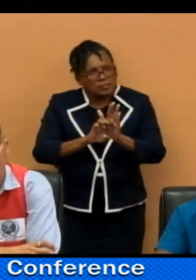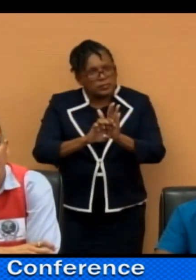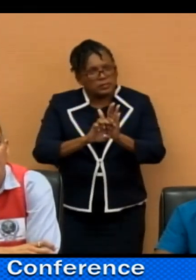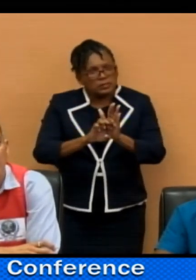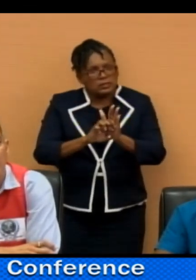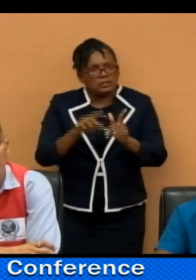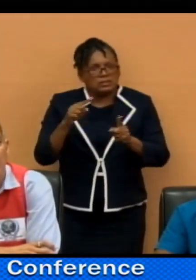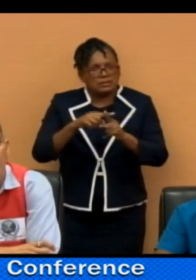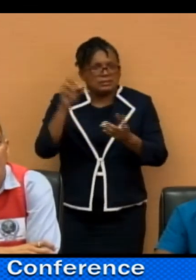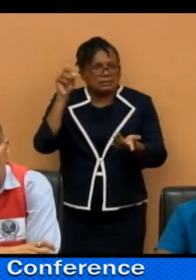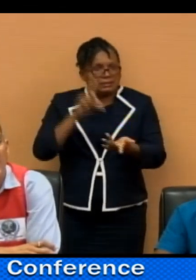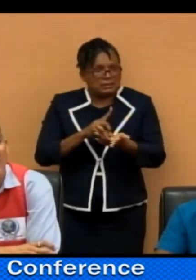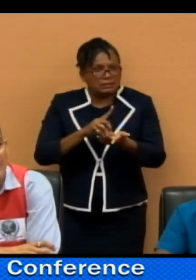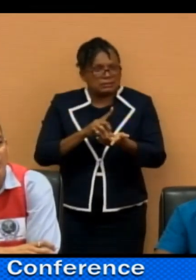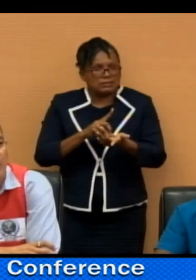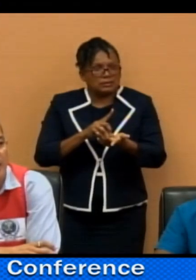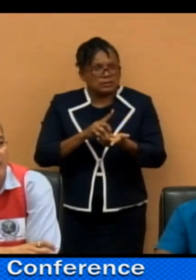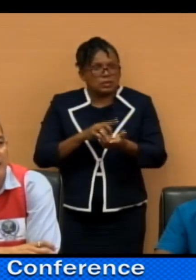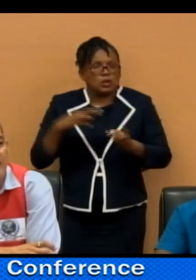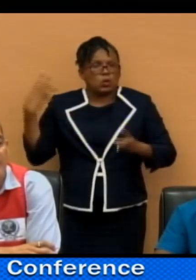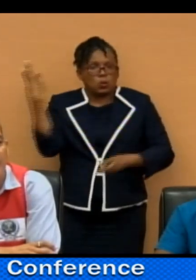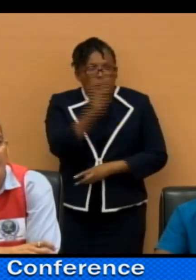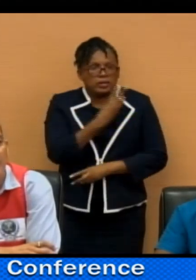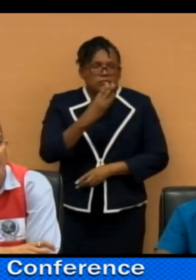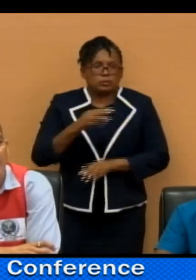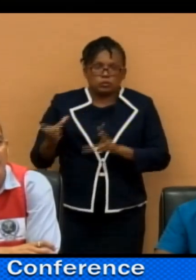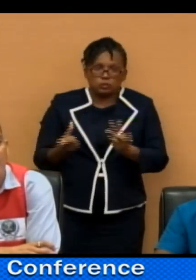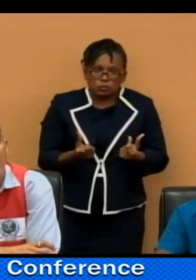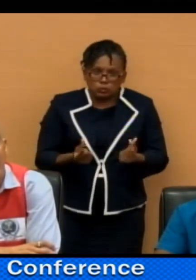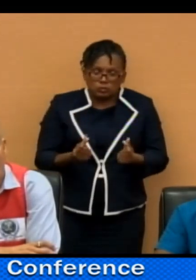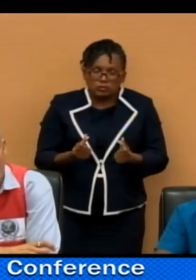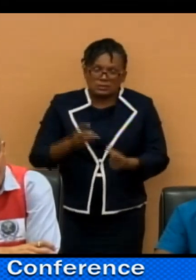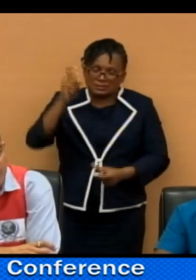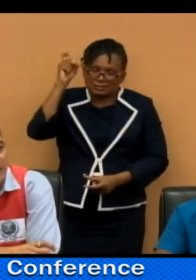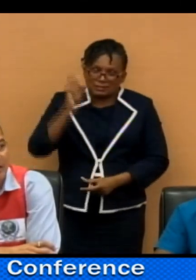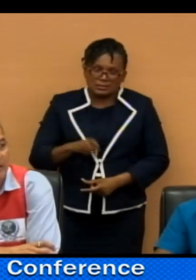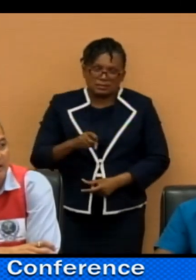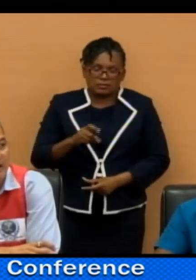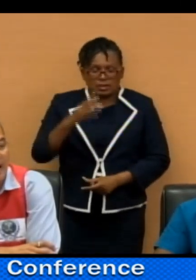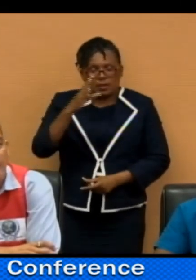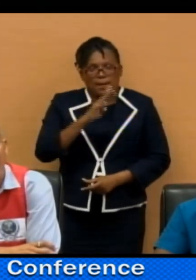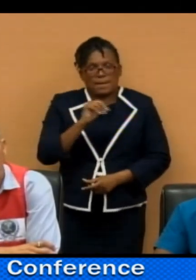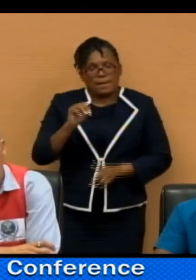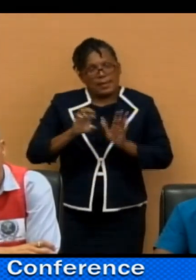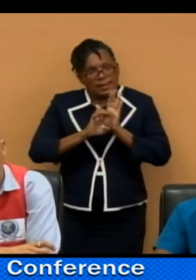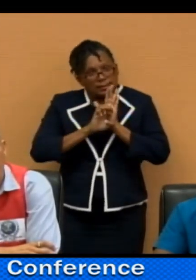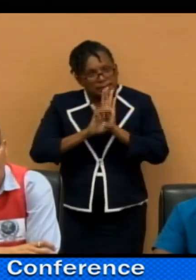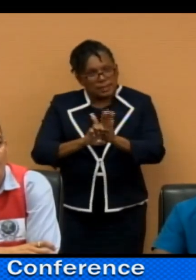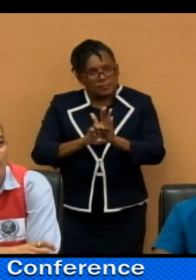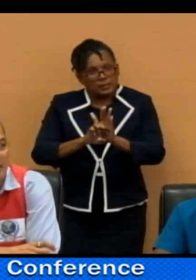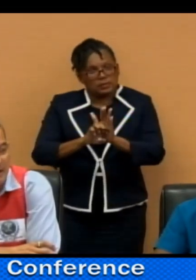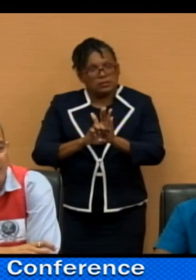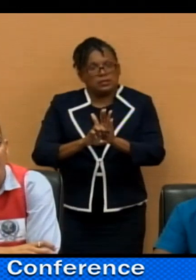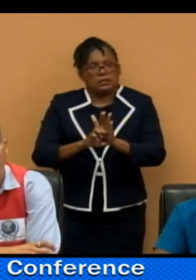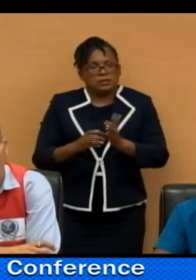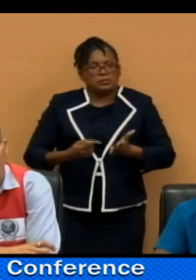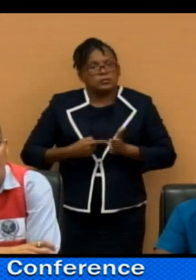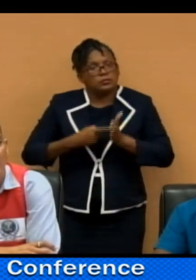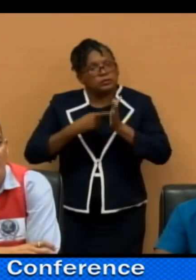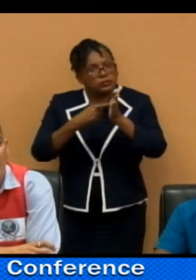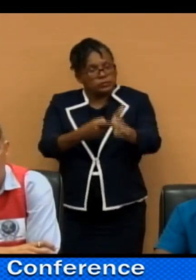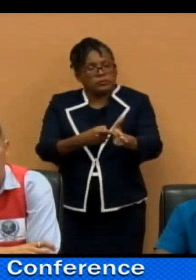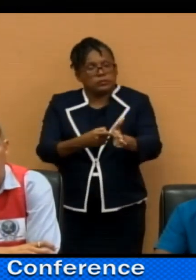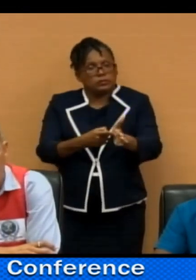date, we have been doing what is necessary. By example and by outcome to date,